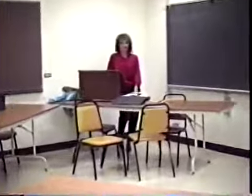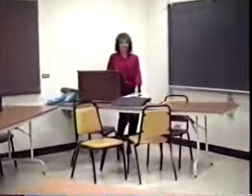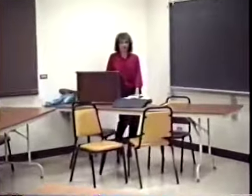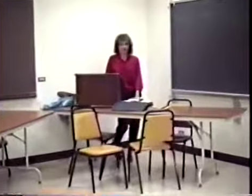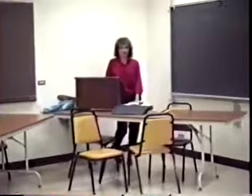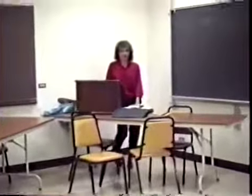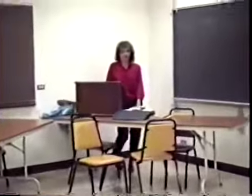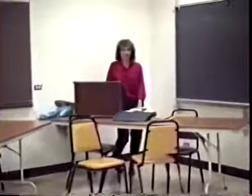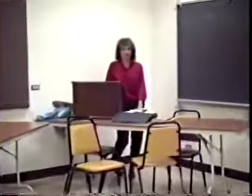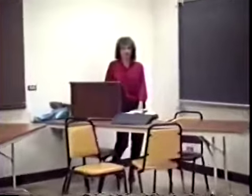Are you ready? Yeah.